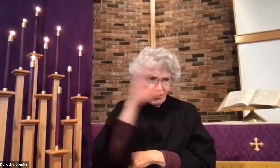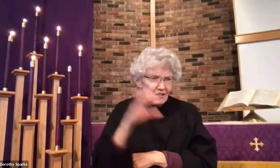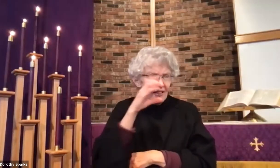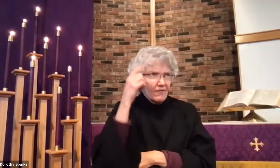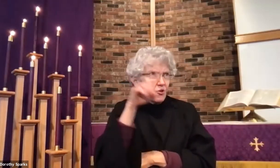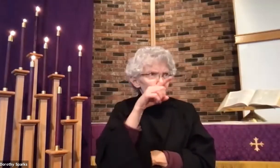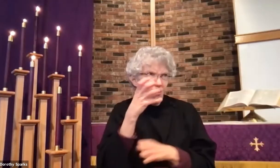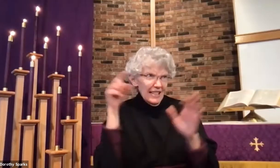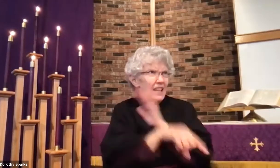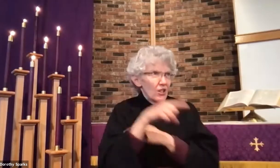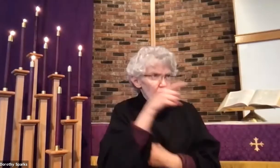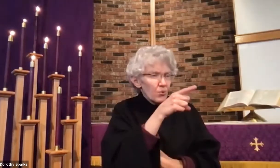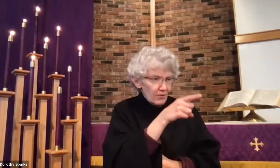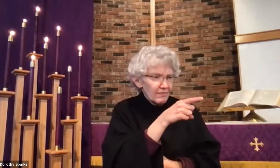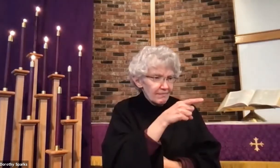Herod wants to kill you."